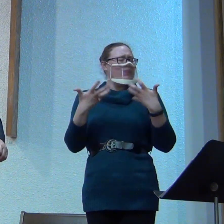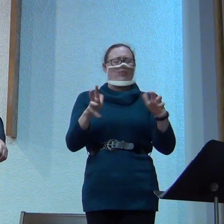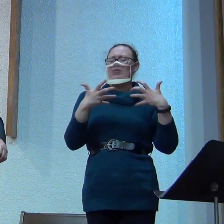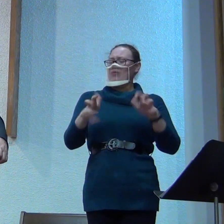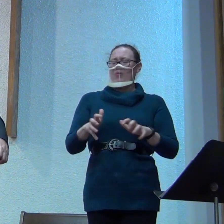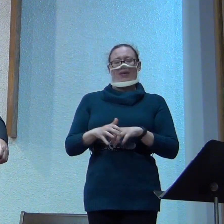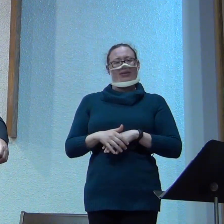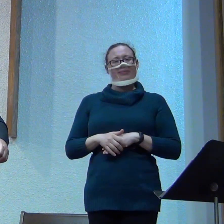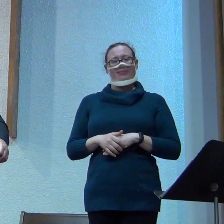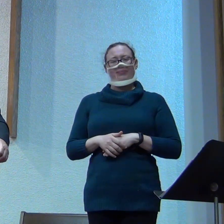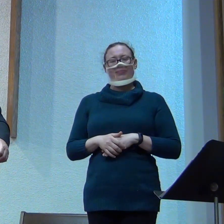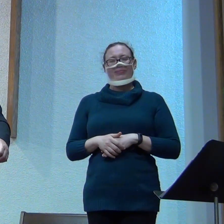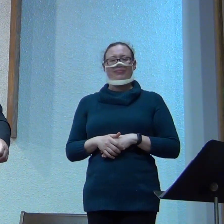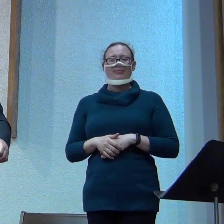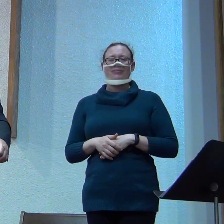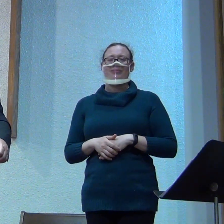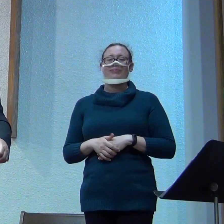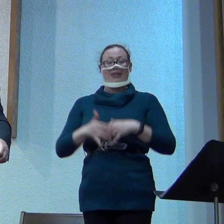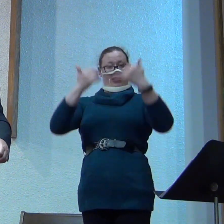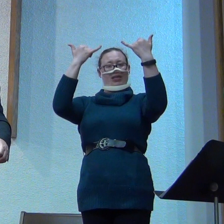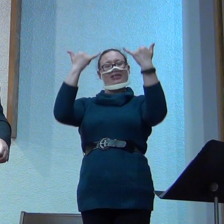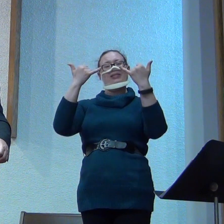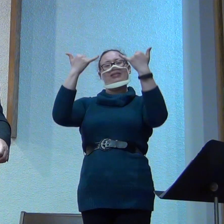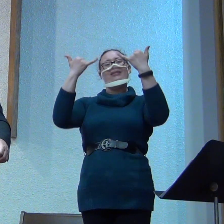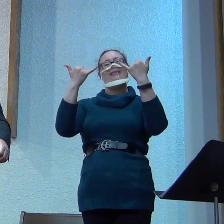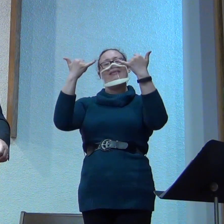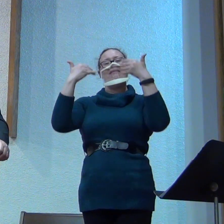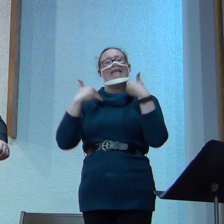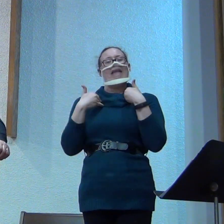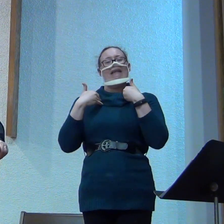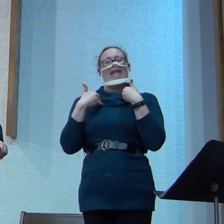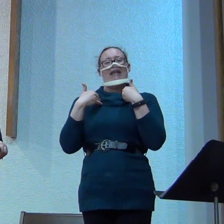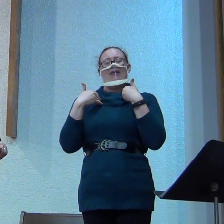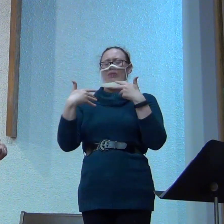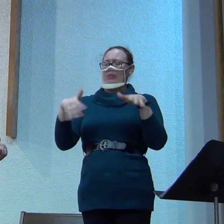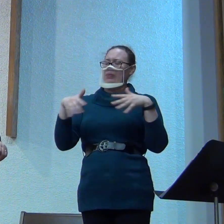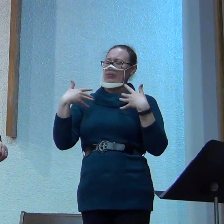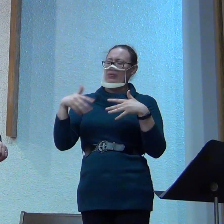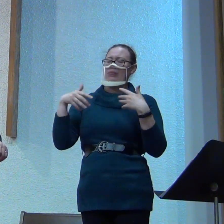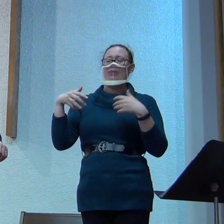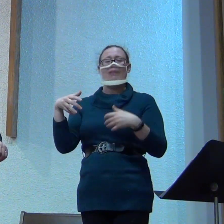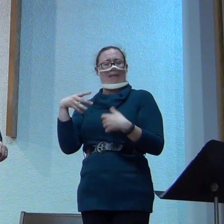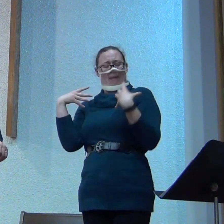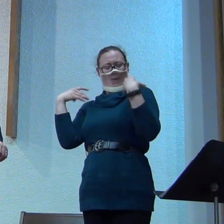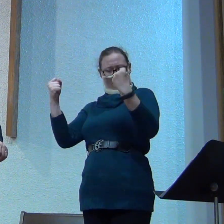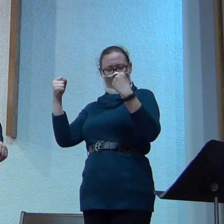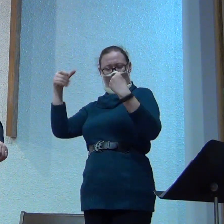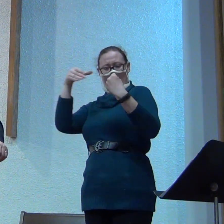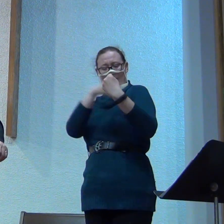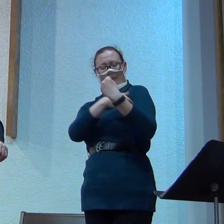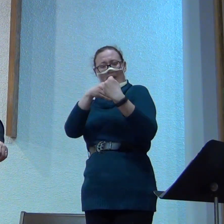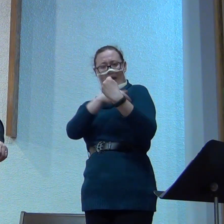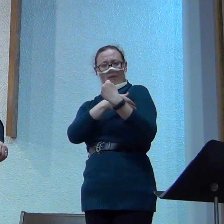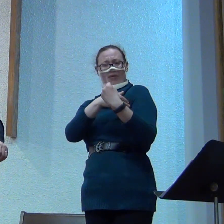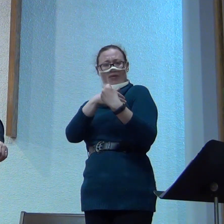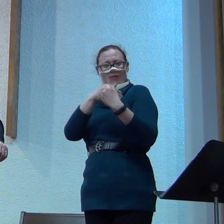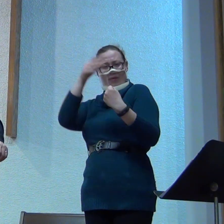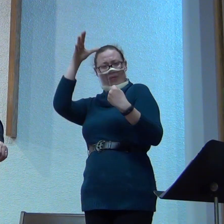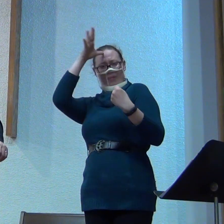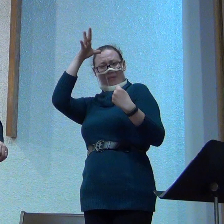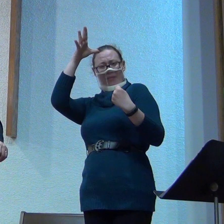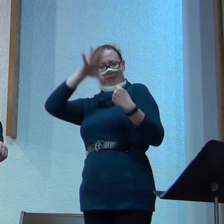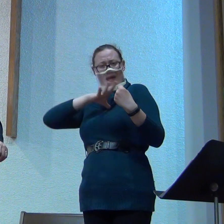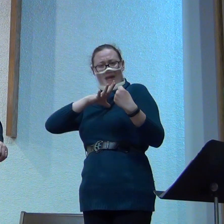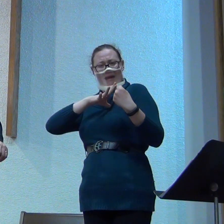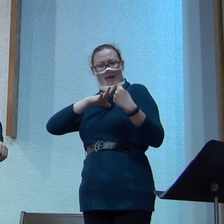mother. And today we have an even more powerful man than Abraham Lincoln,